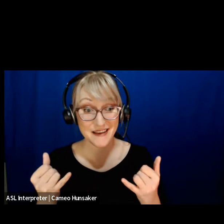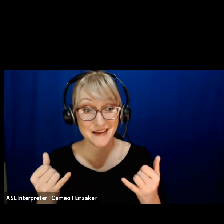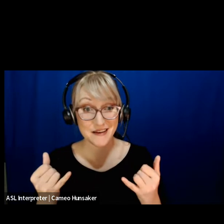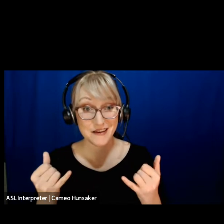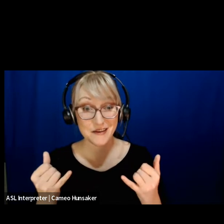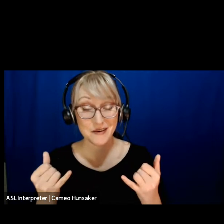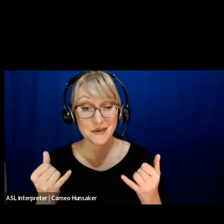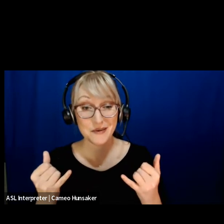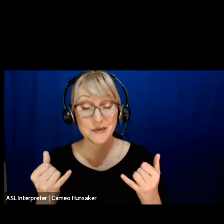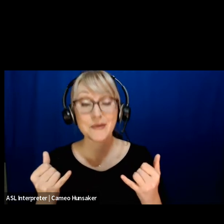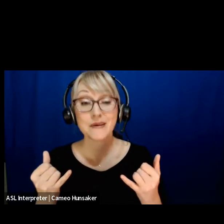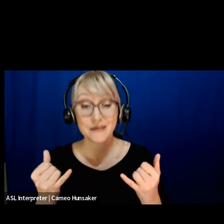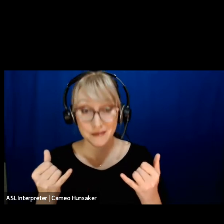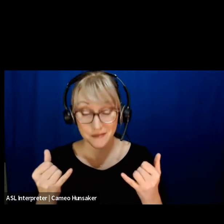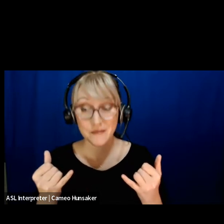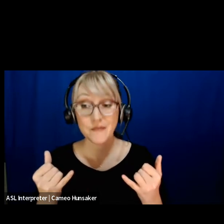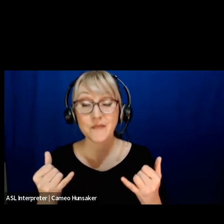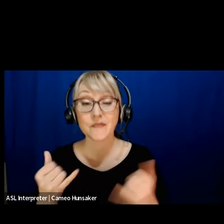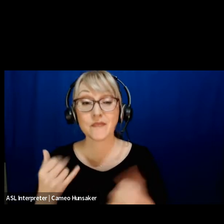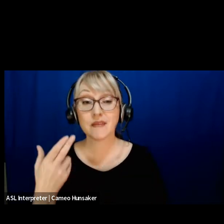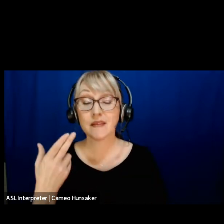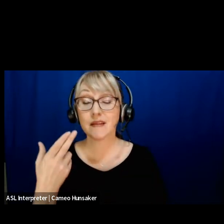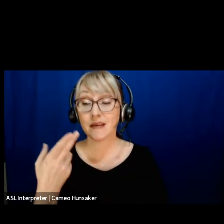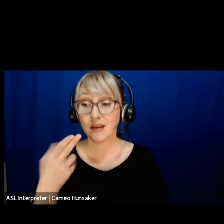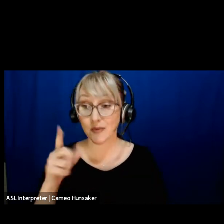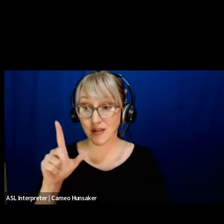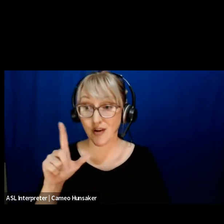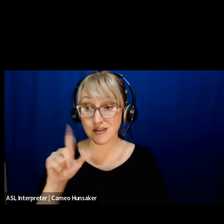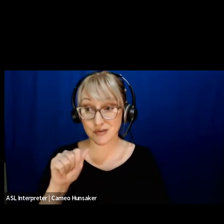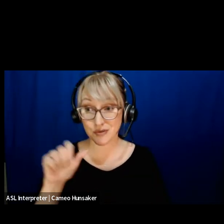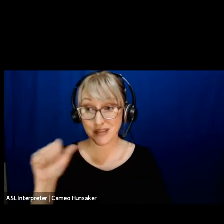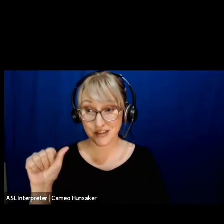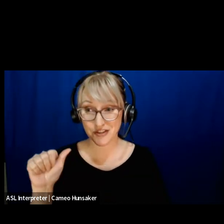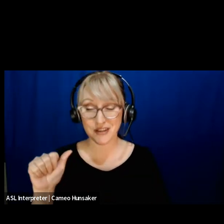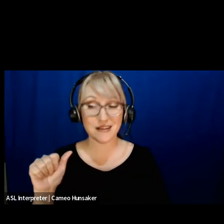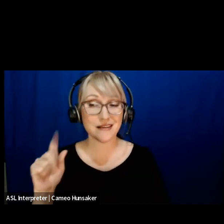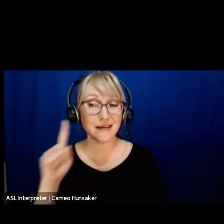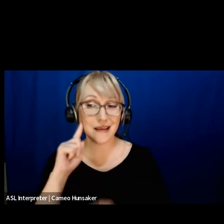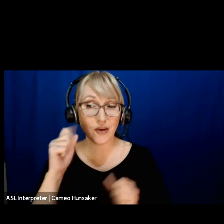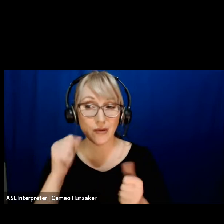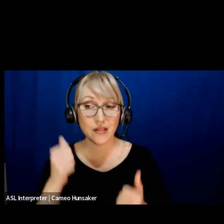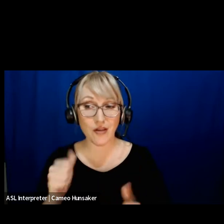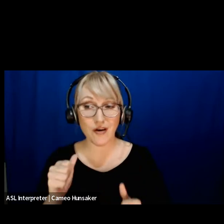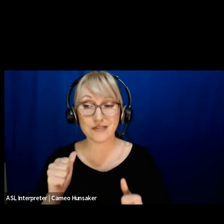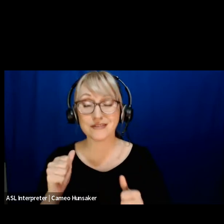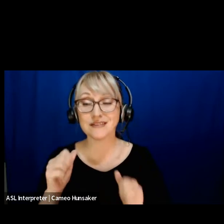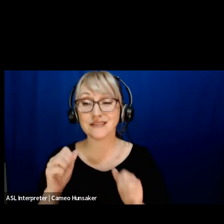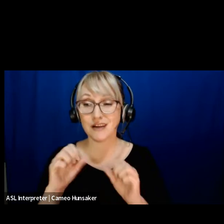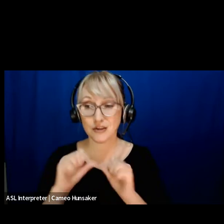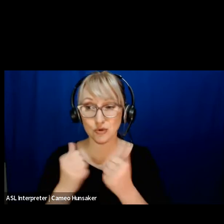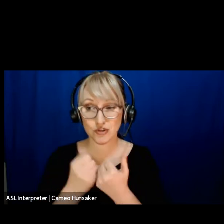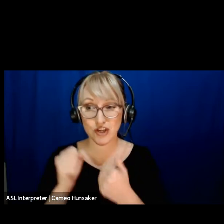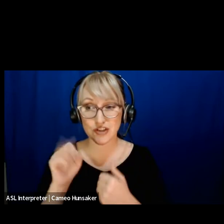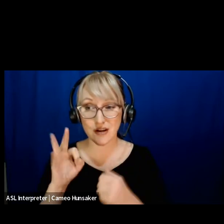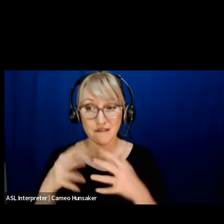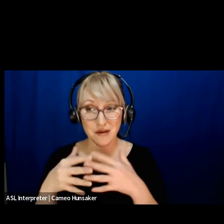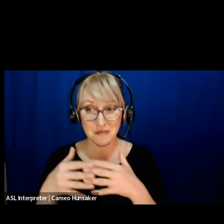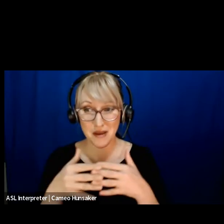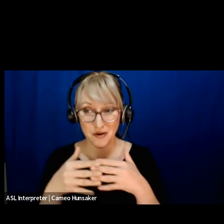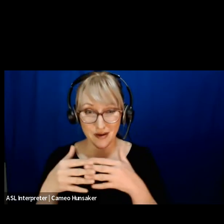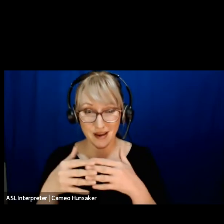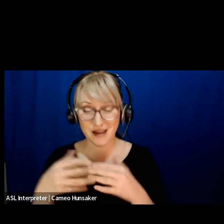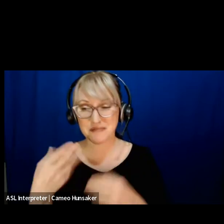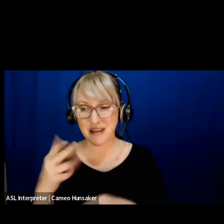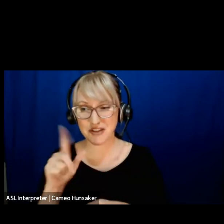we have our Hearing Loss Association of America, or HLAA chapter